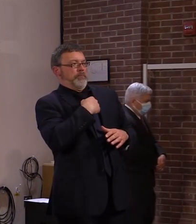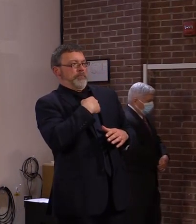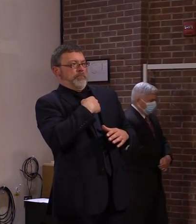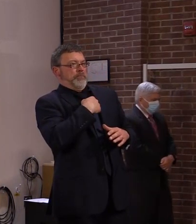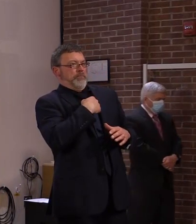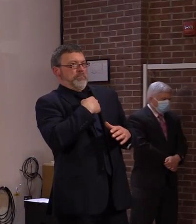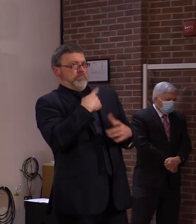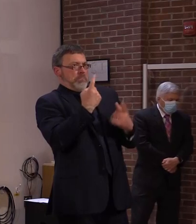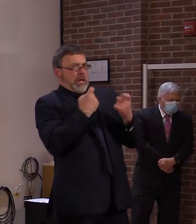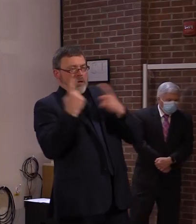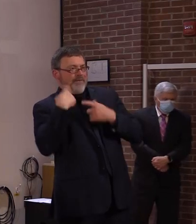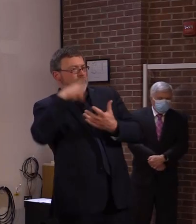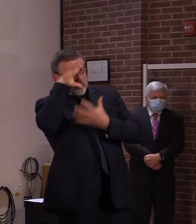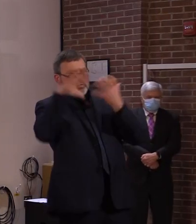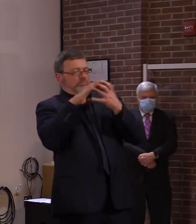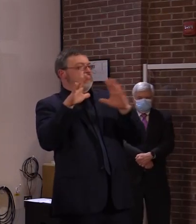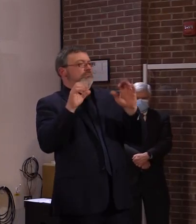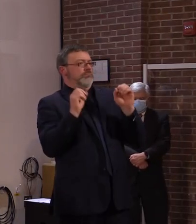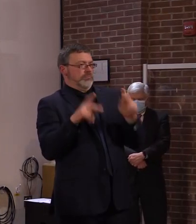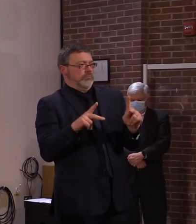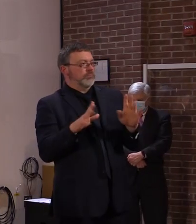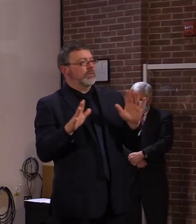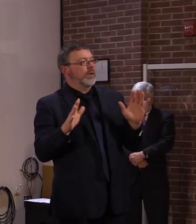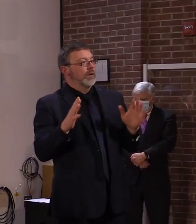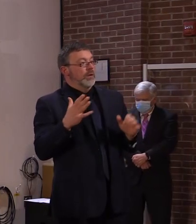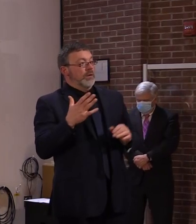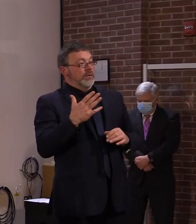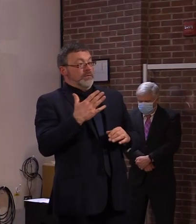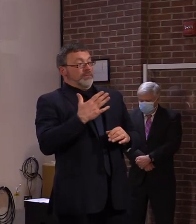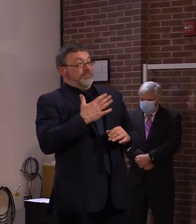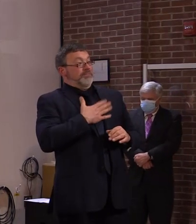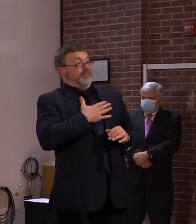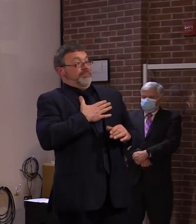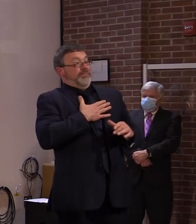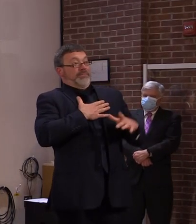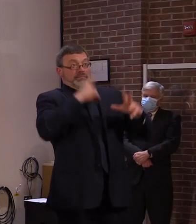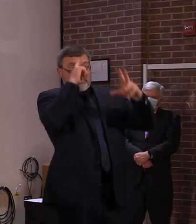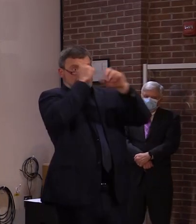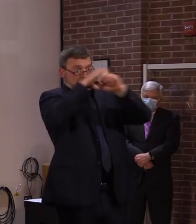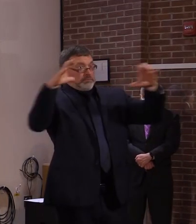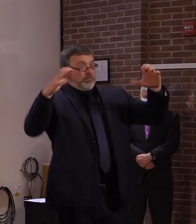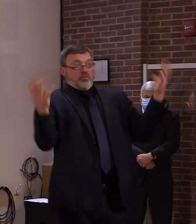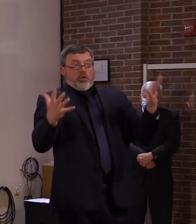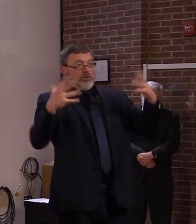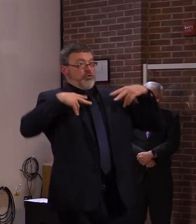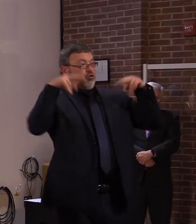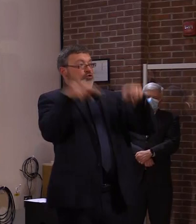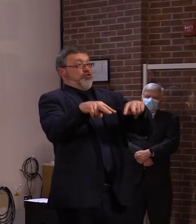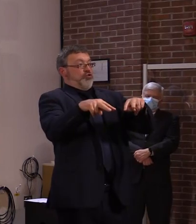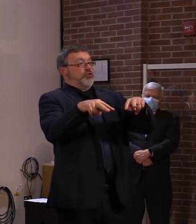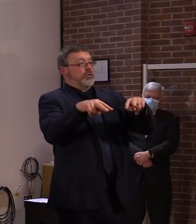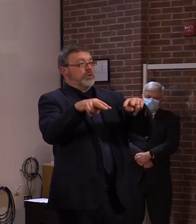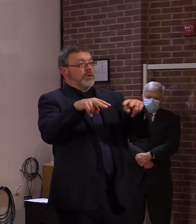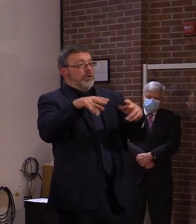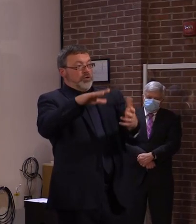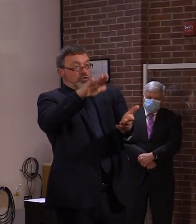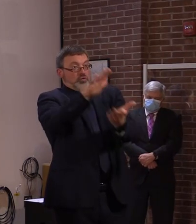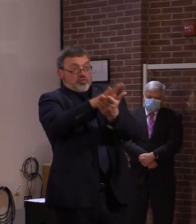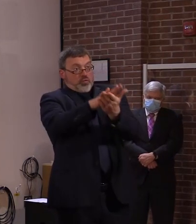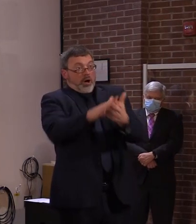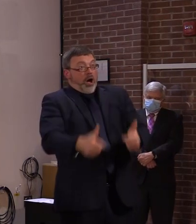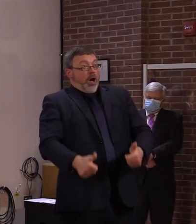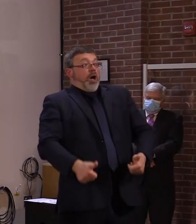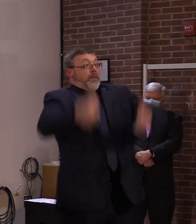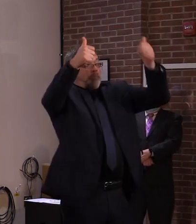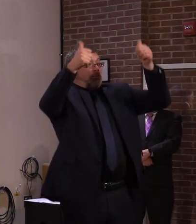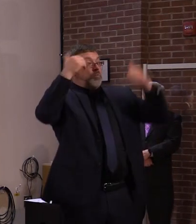for the delay. My general perception of the data since the opening of schools is that cases in schools have more or less paralleled the cases in the